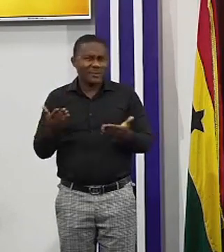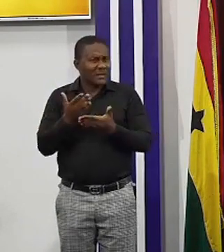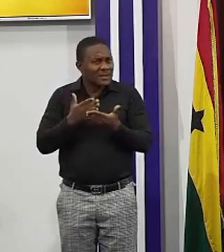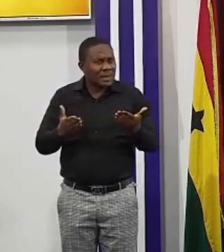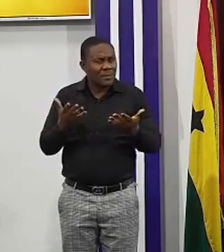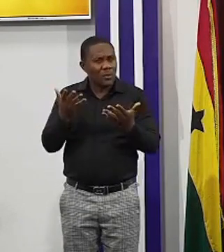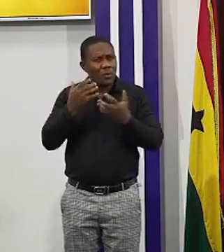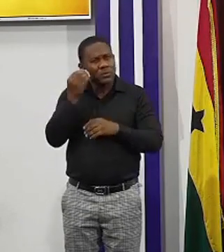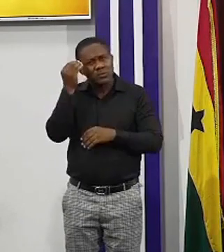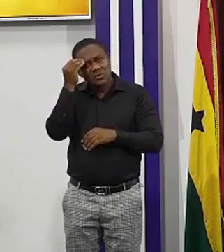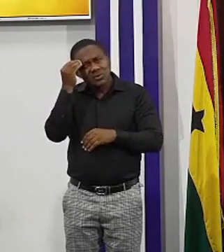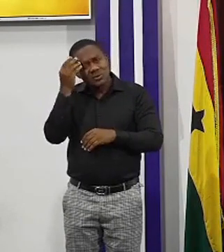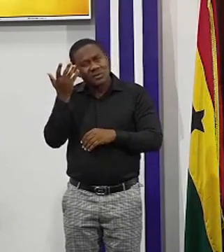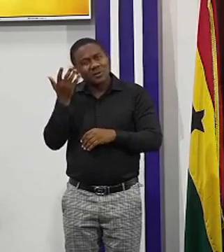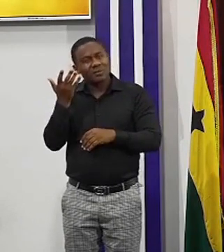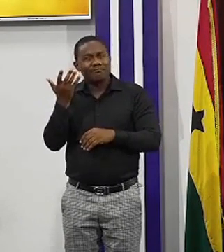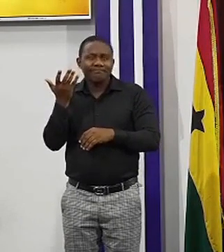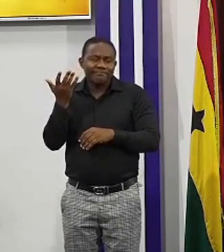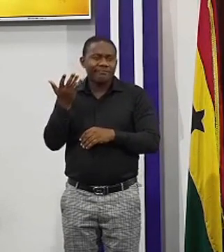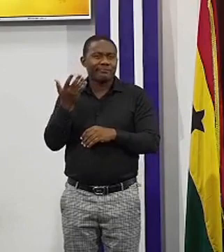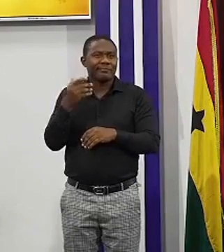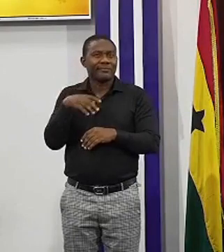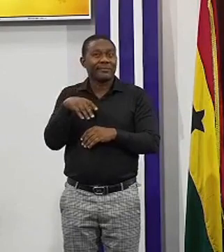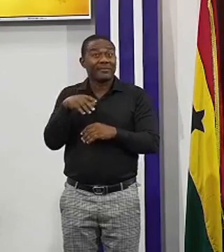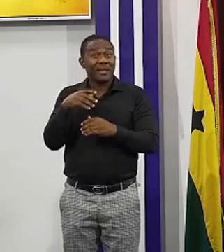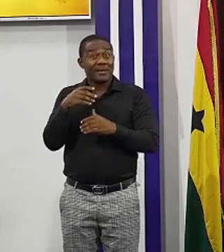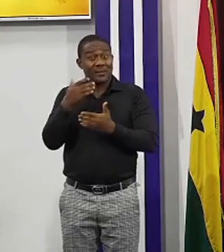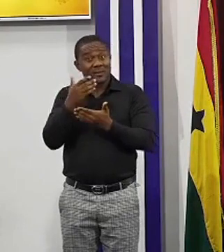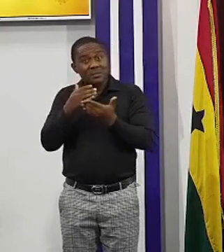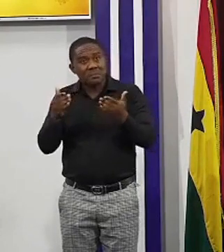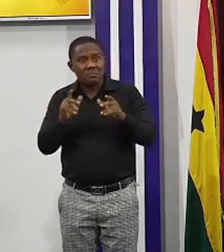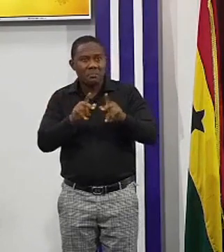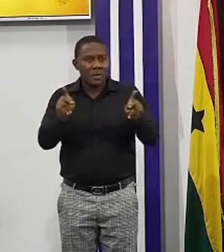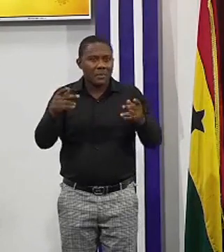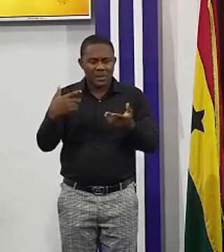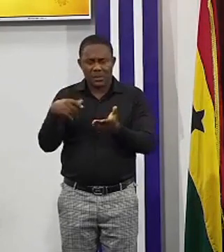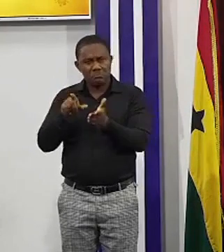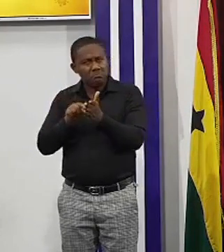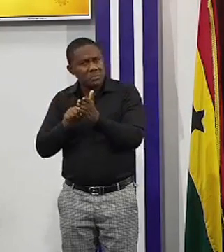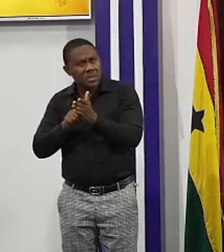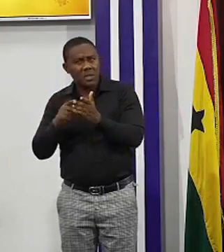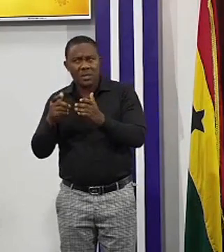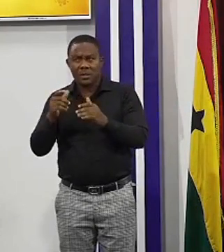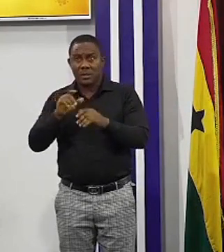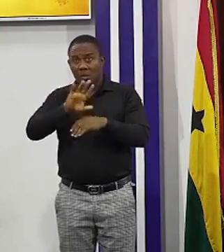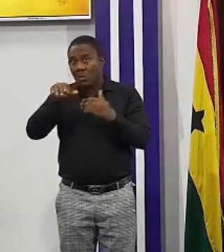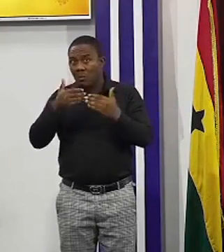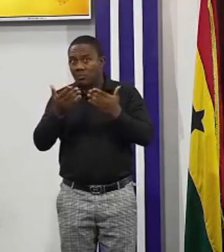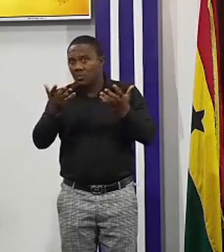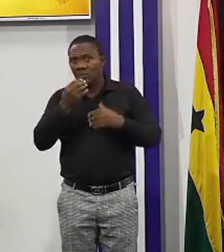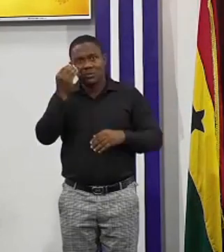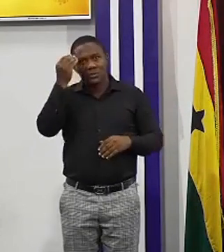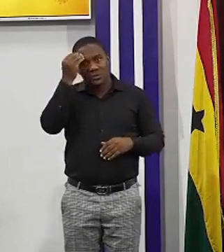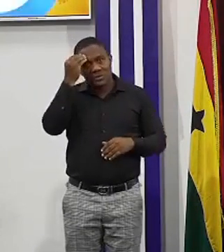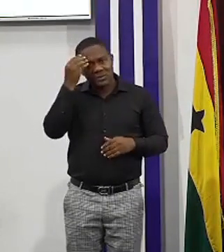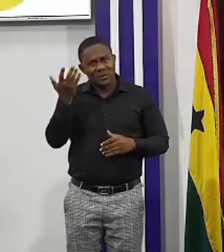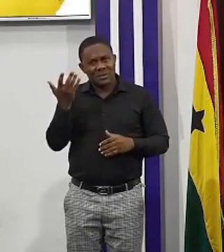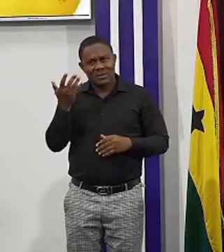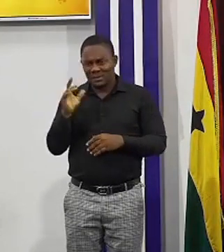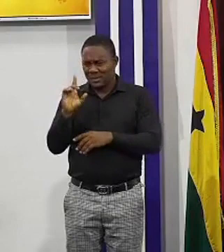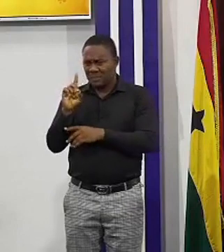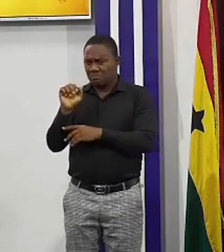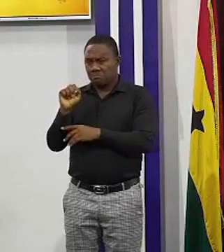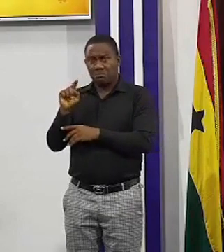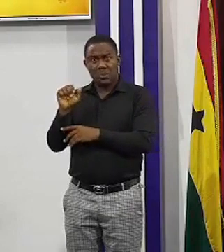that some of our colleagues in the media, some members of the public, asking about the data and